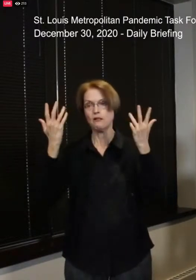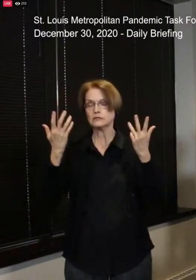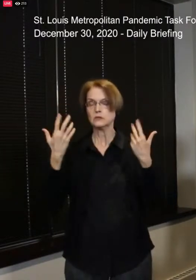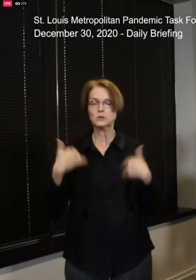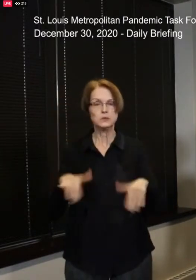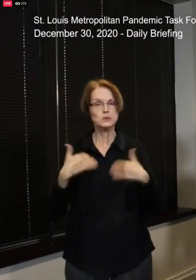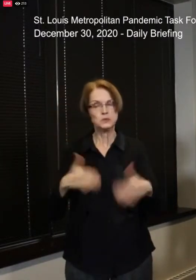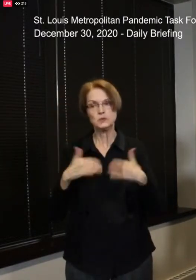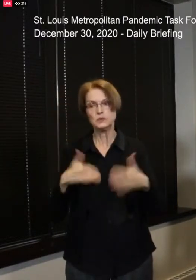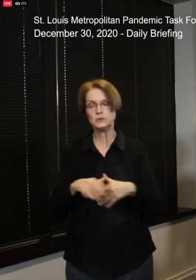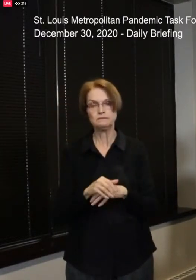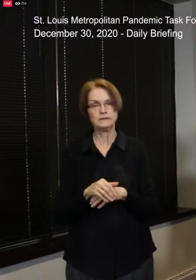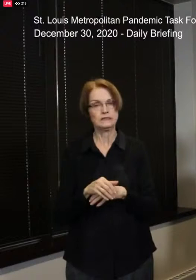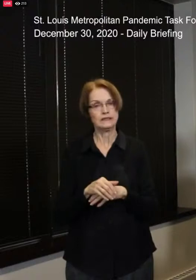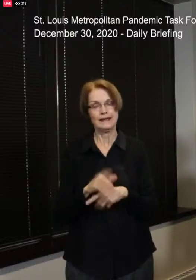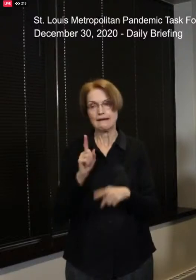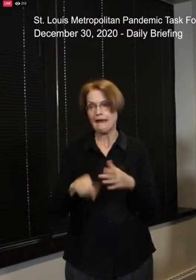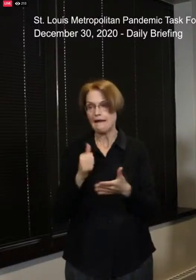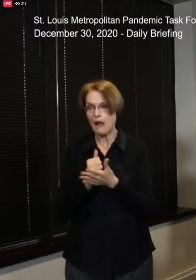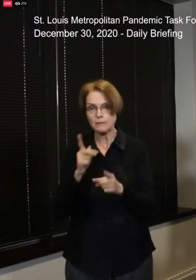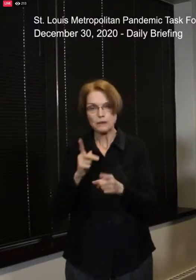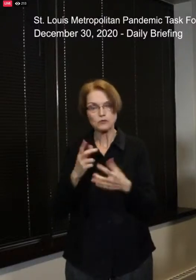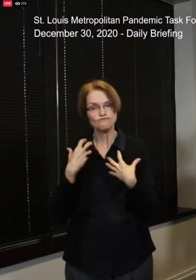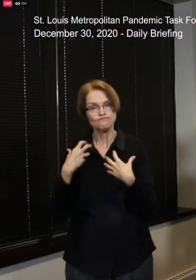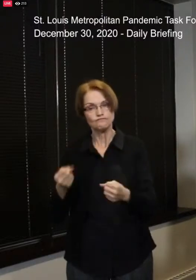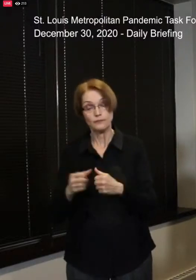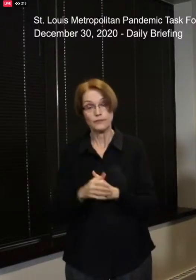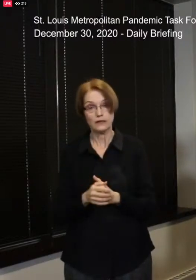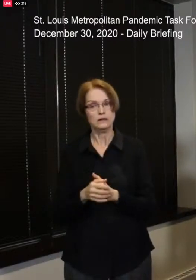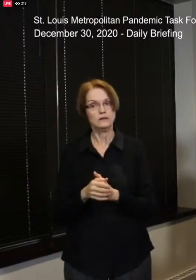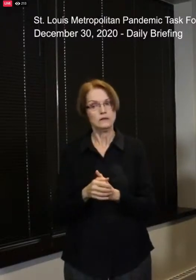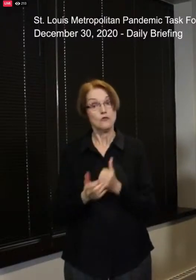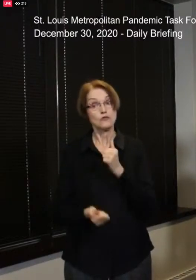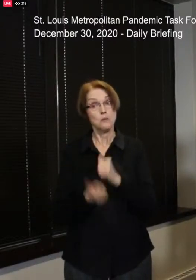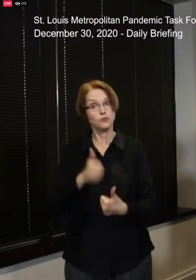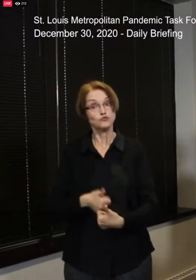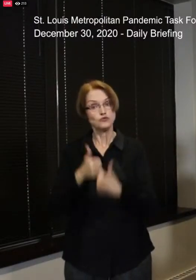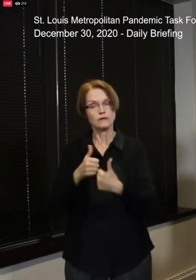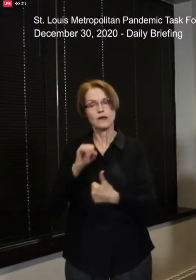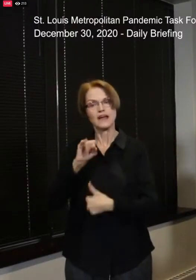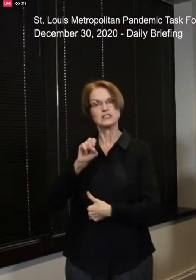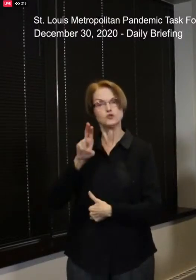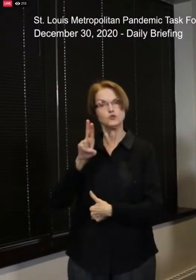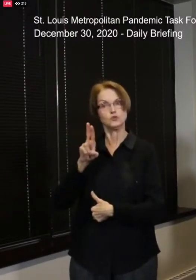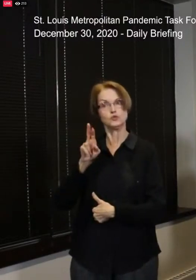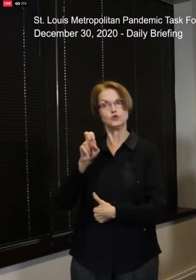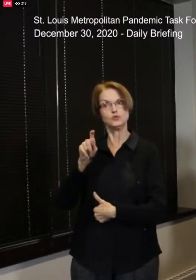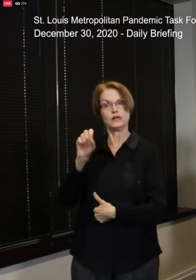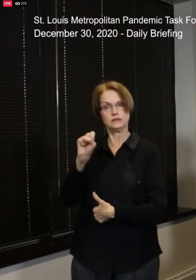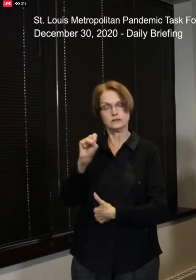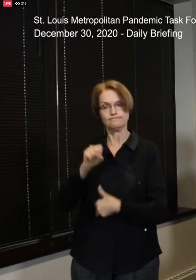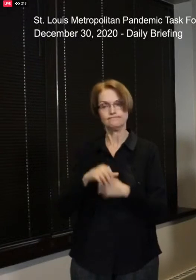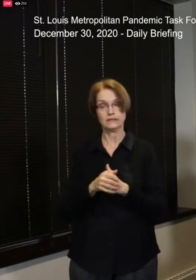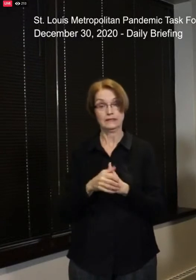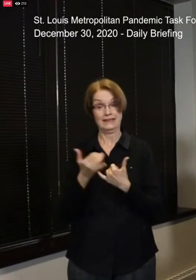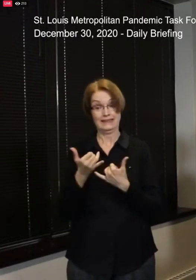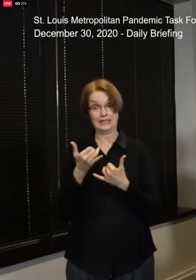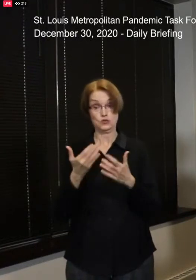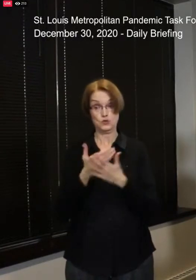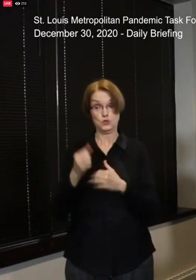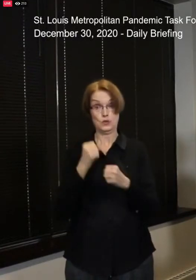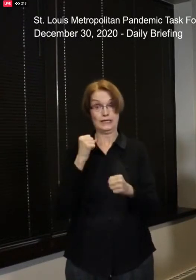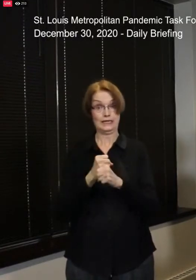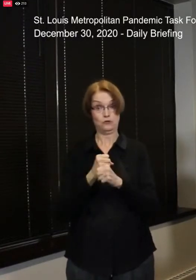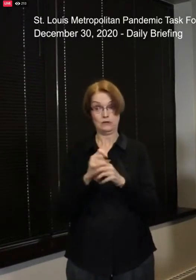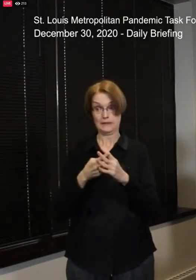is particularly challenging in our intensive care units. So as we enter this new year, our ICUs are